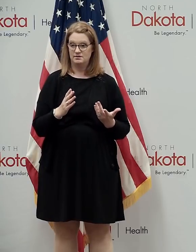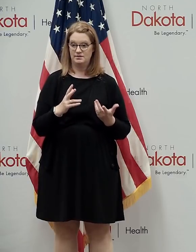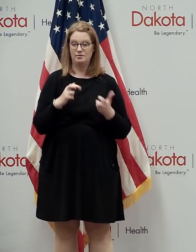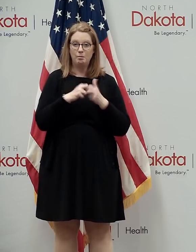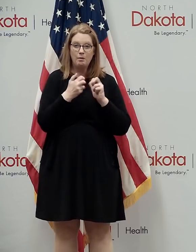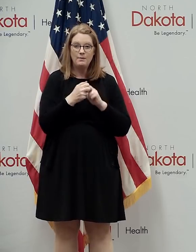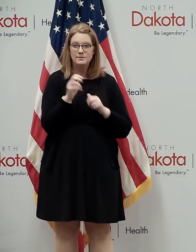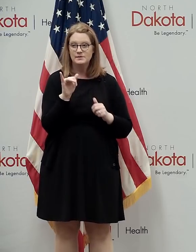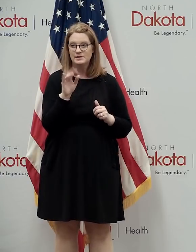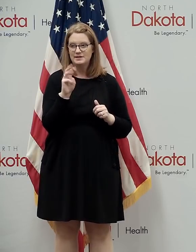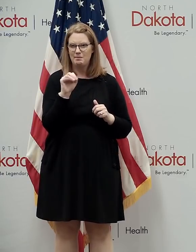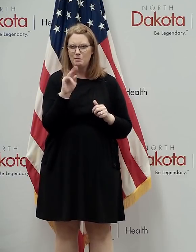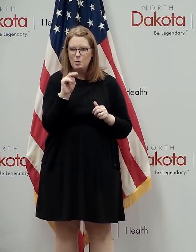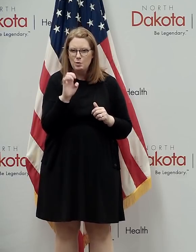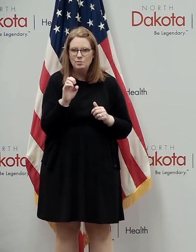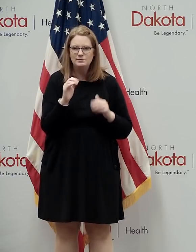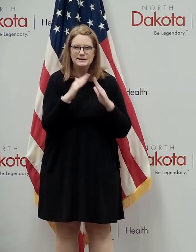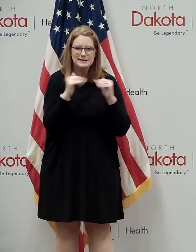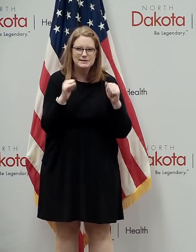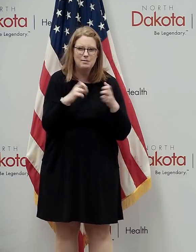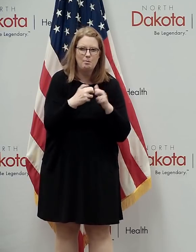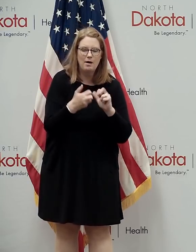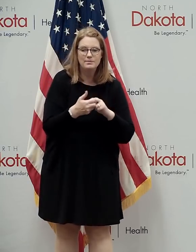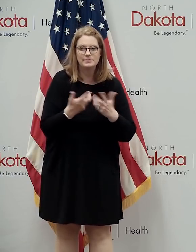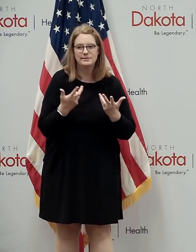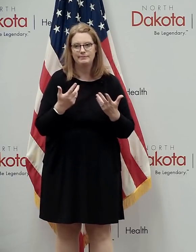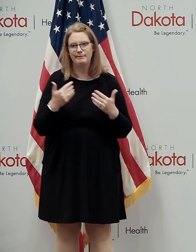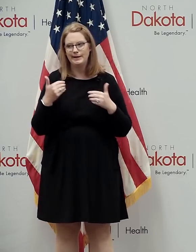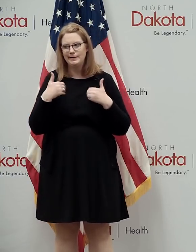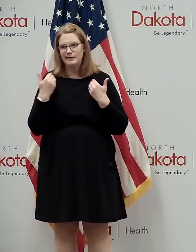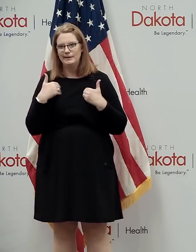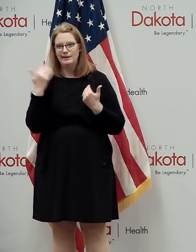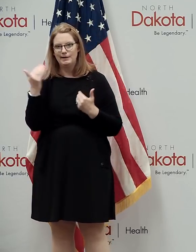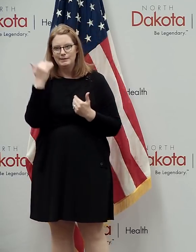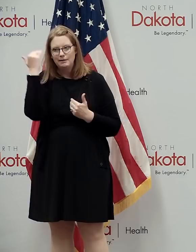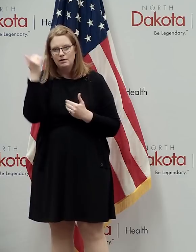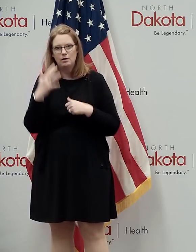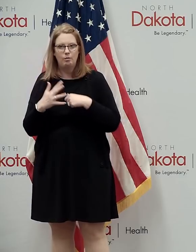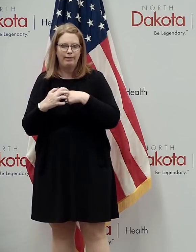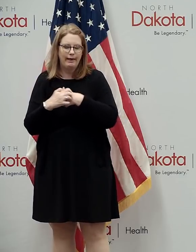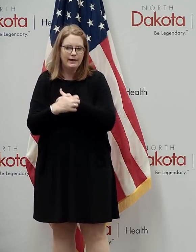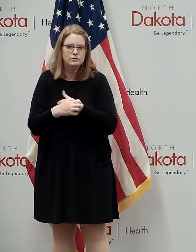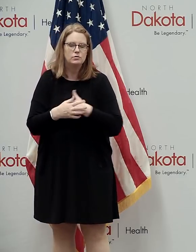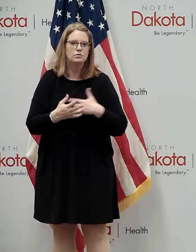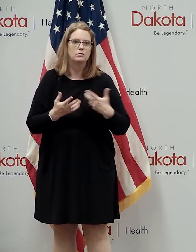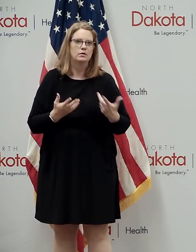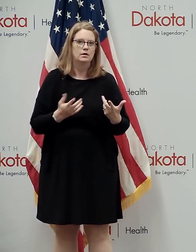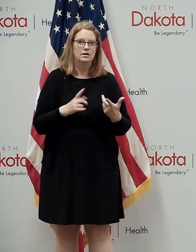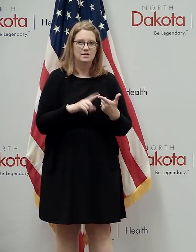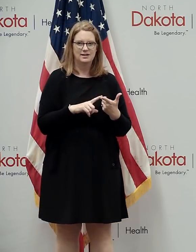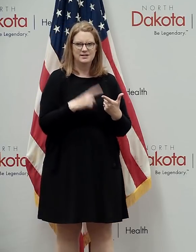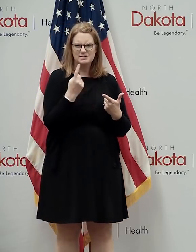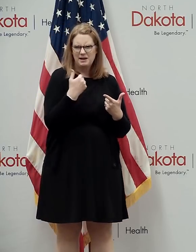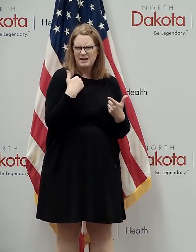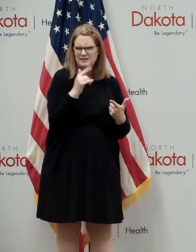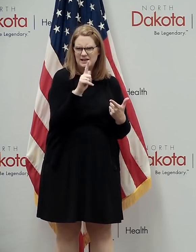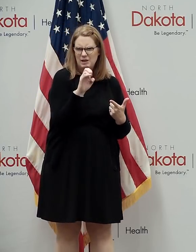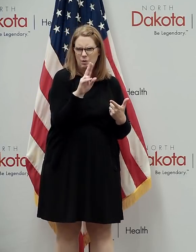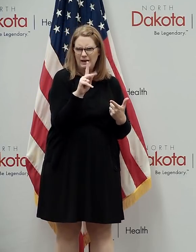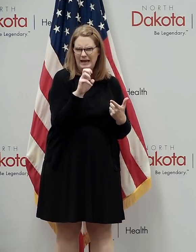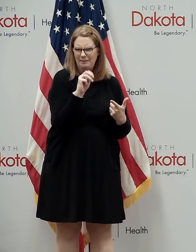immunochallenged. I mean, whether they've got, a young adult with cancer, whether you've got, somebody that's got leukemia. I